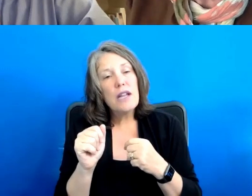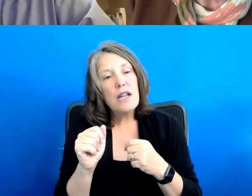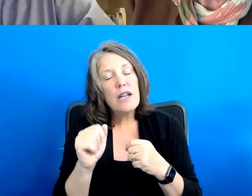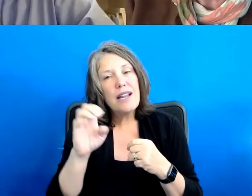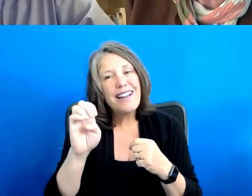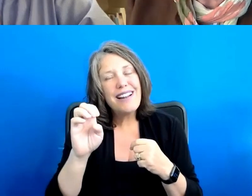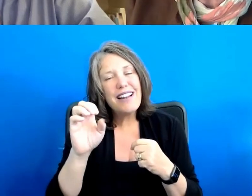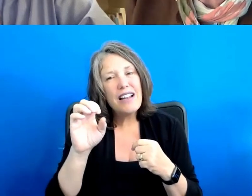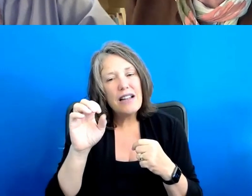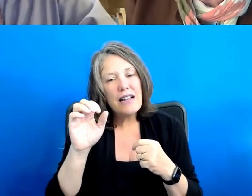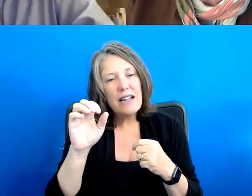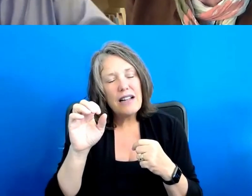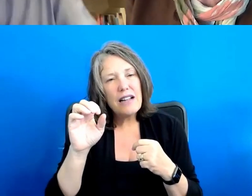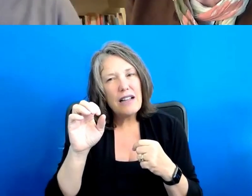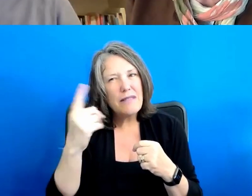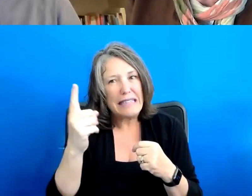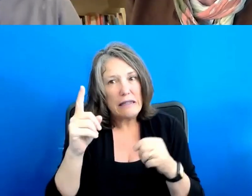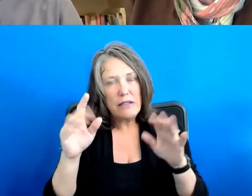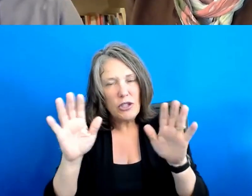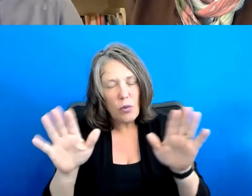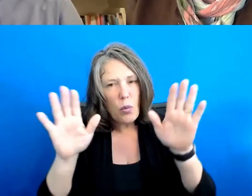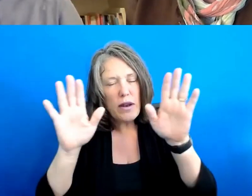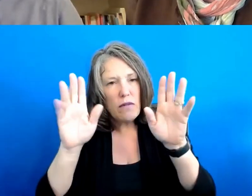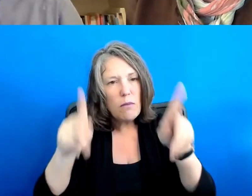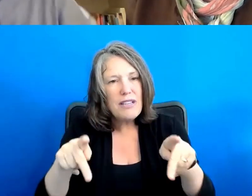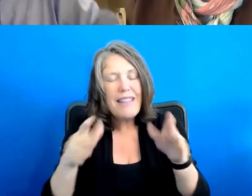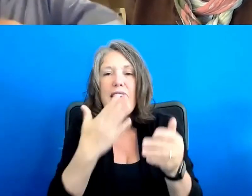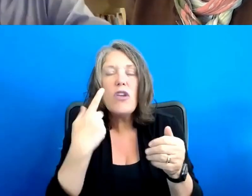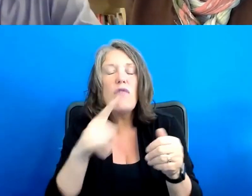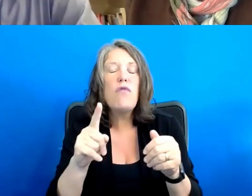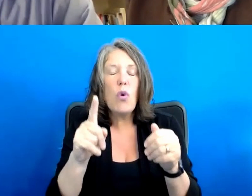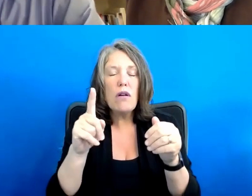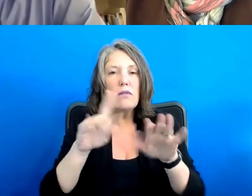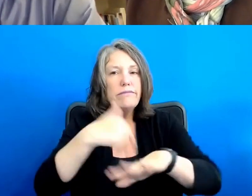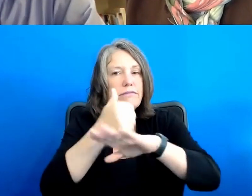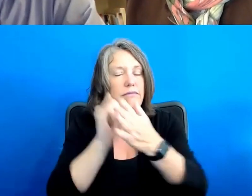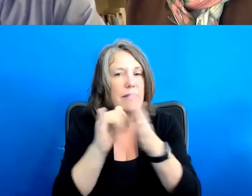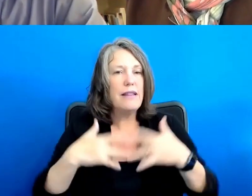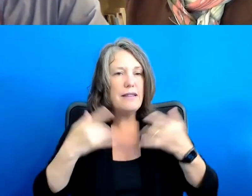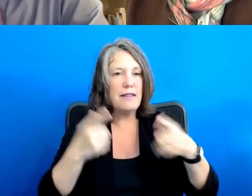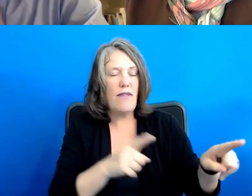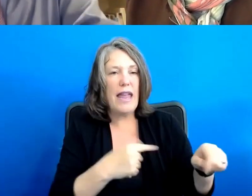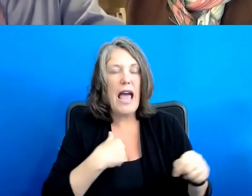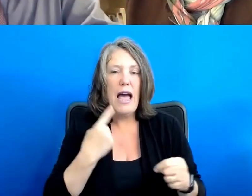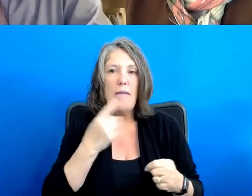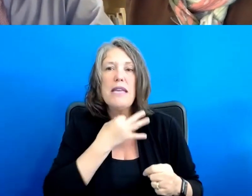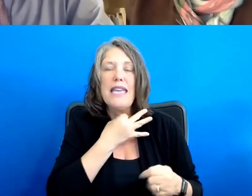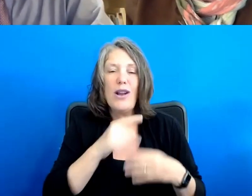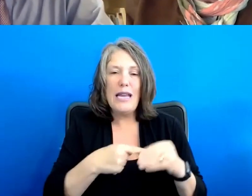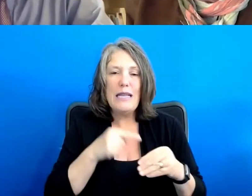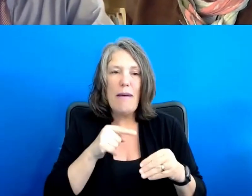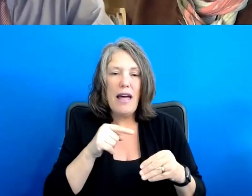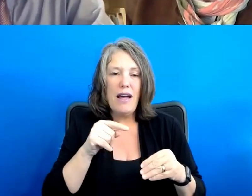amazing superstar. You need to meet her too. Thanks for organizing this event. I have a quick question about Professor Quinn's upcoming trip to